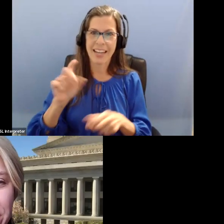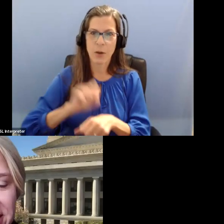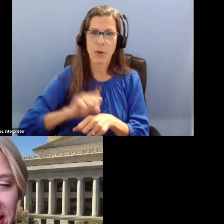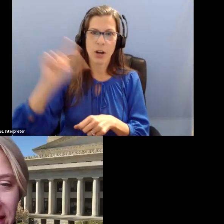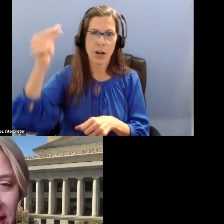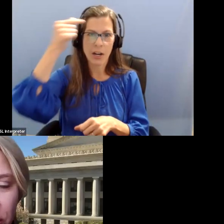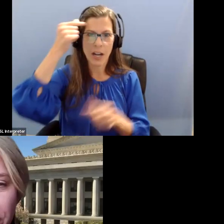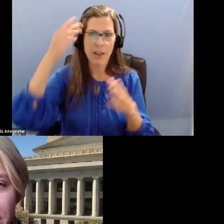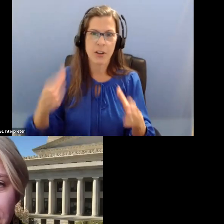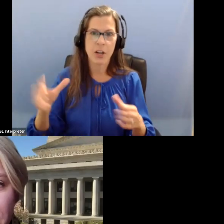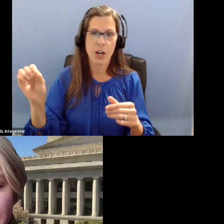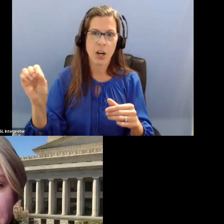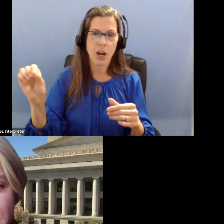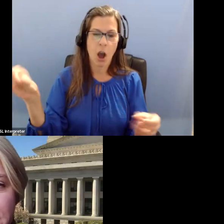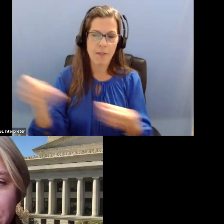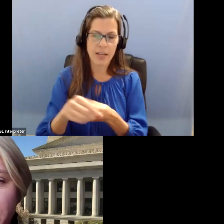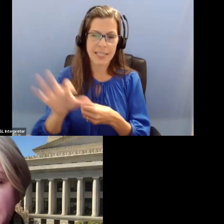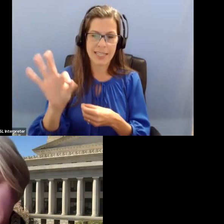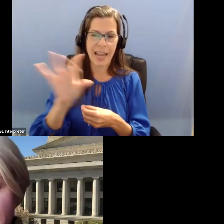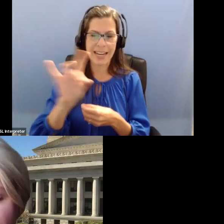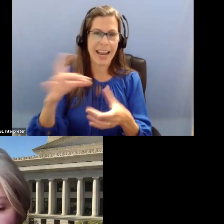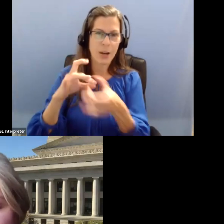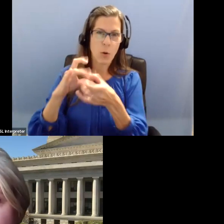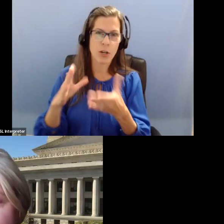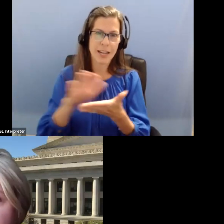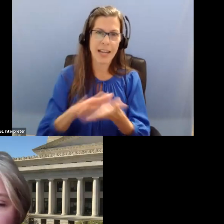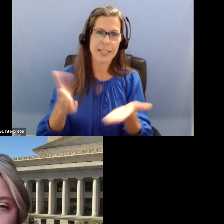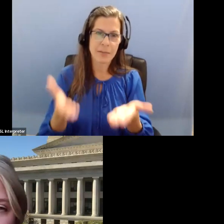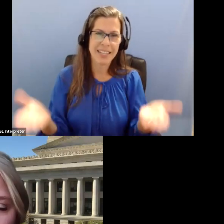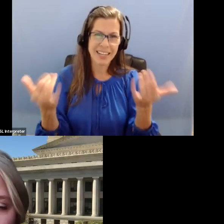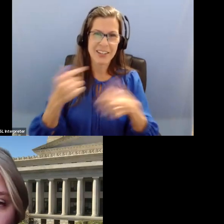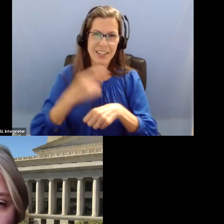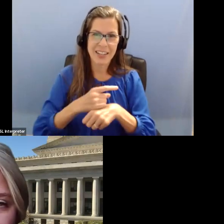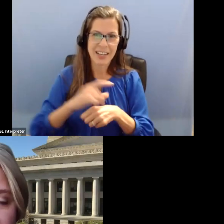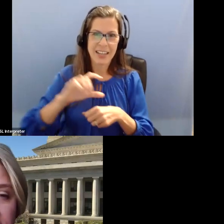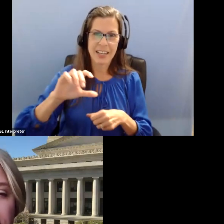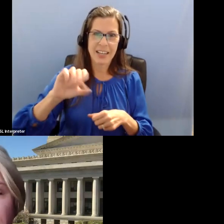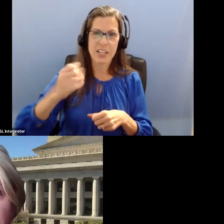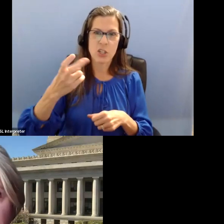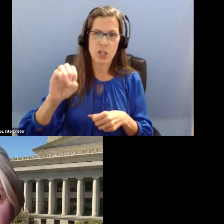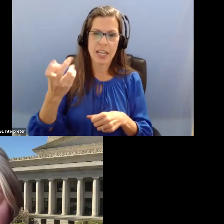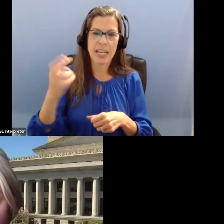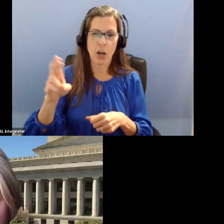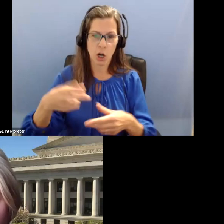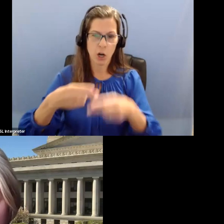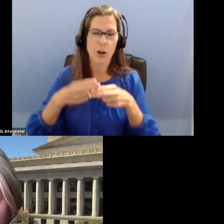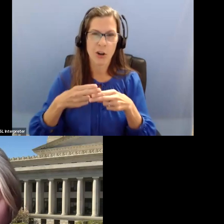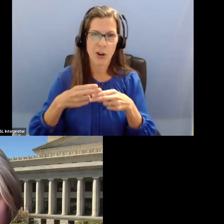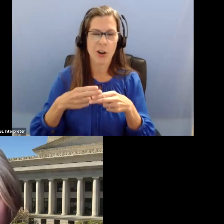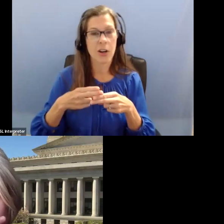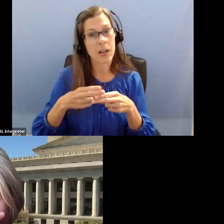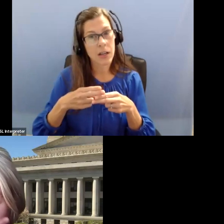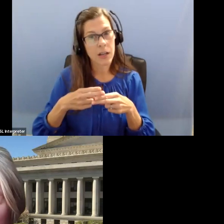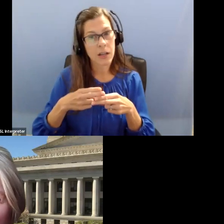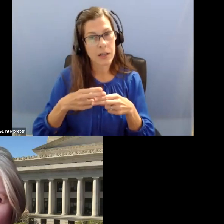governor's office as the 988 coordinator. It's nice to be here today. I use she, her pronouns. And in terms of a